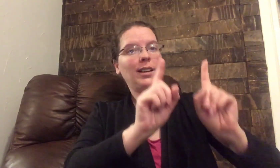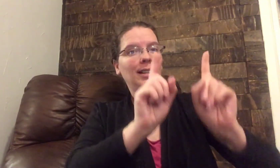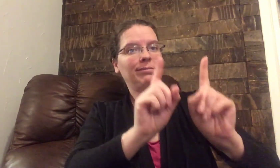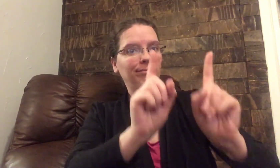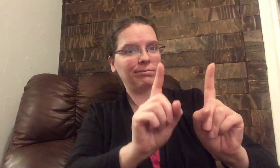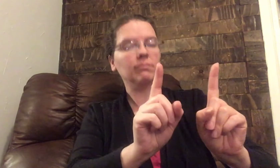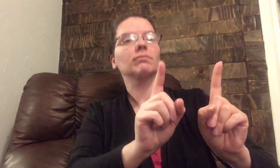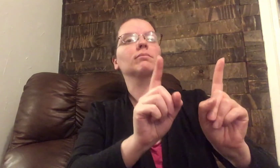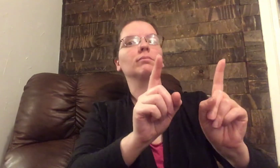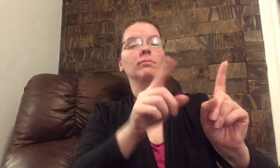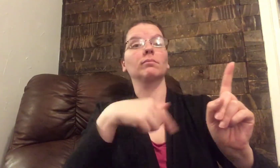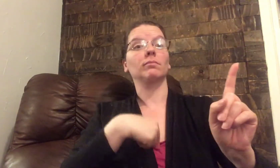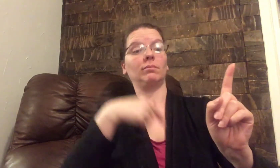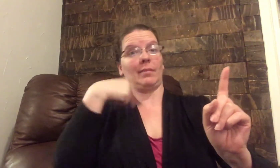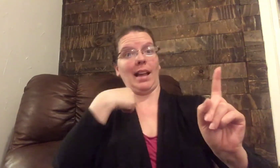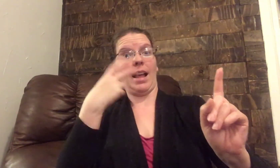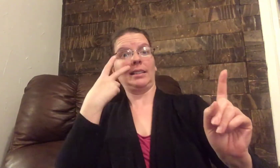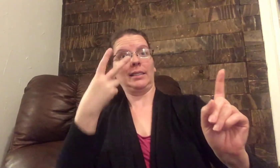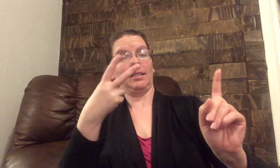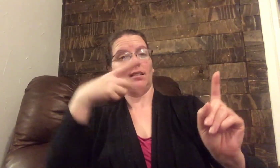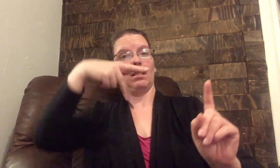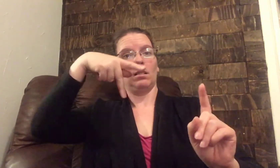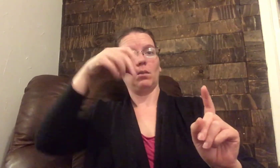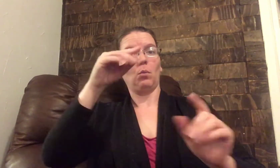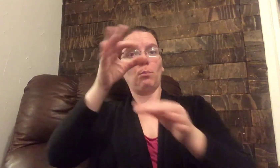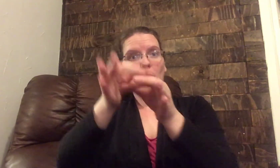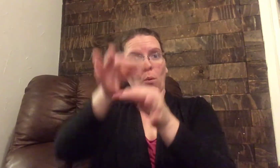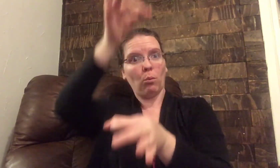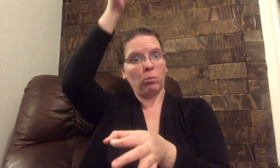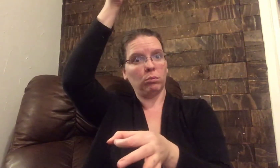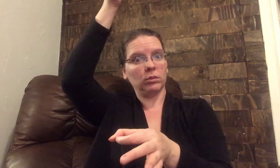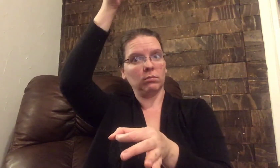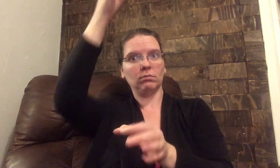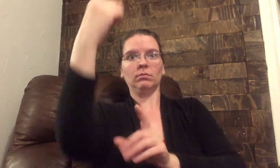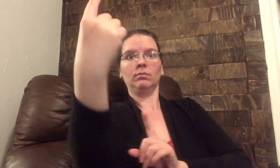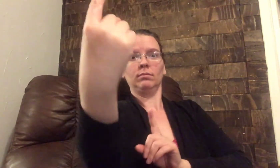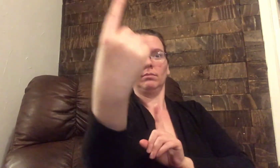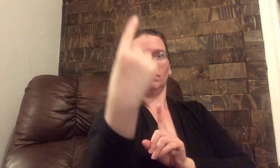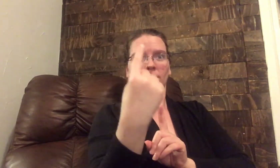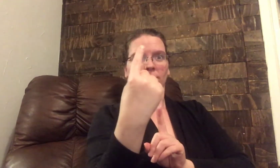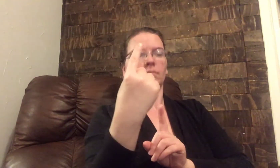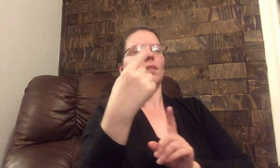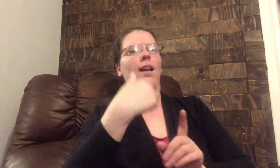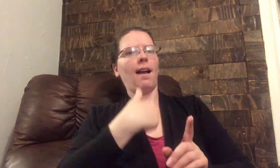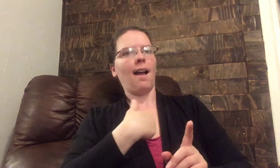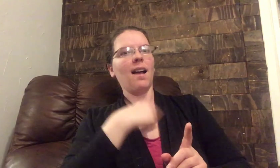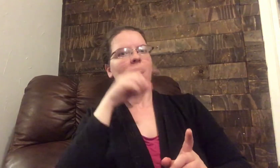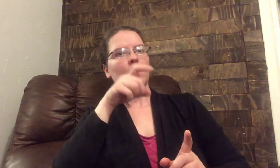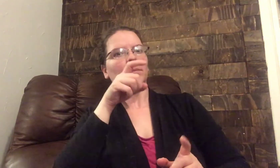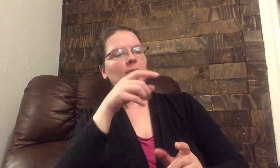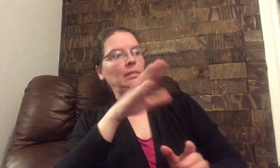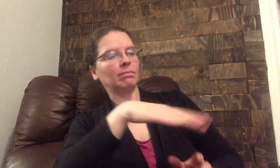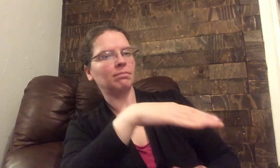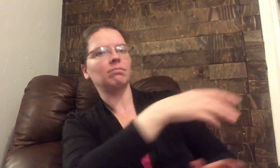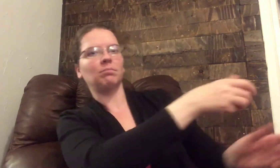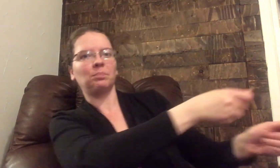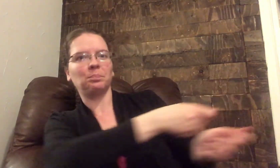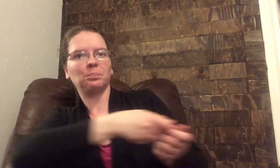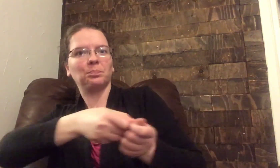going along, and say, I see a pole, that we are walking towards, I will let